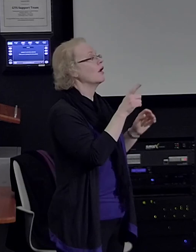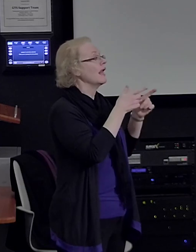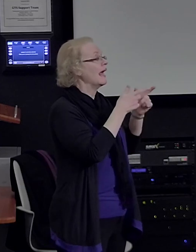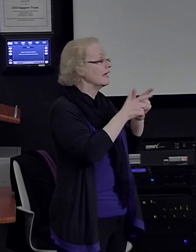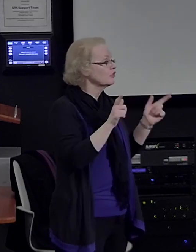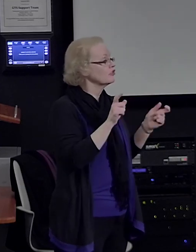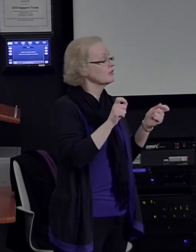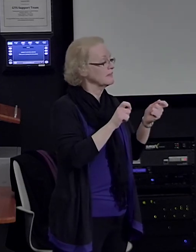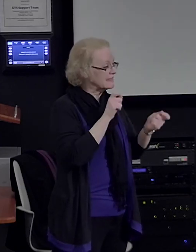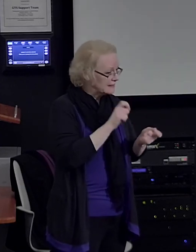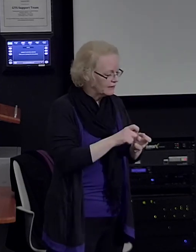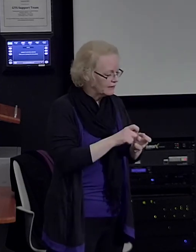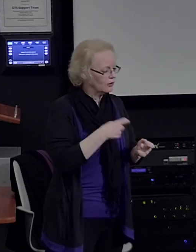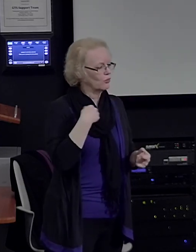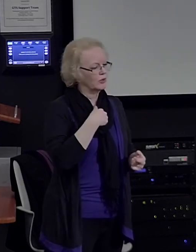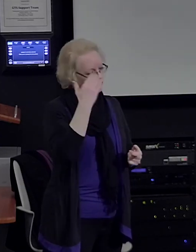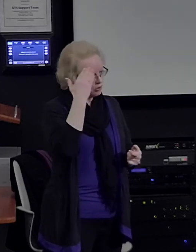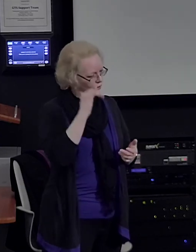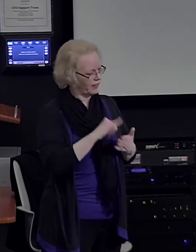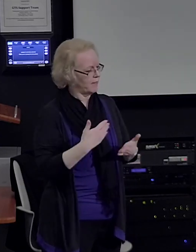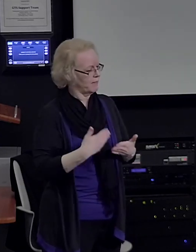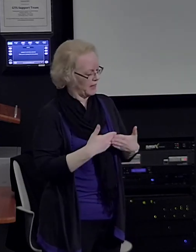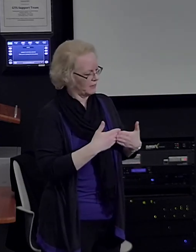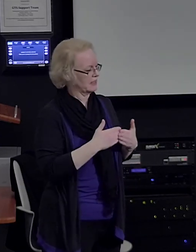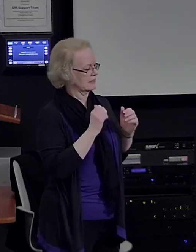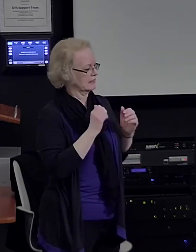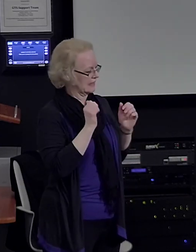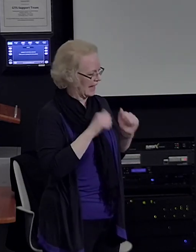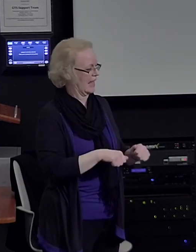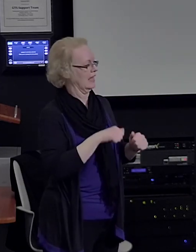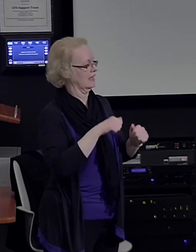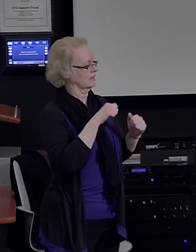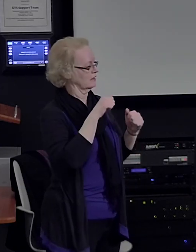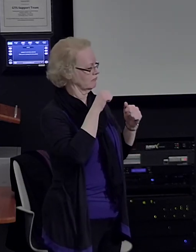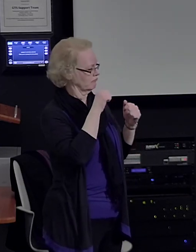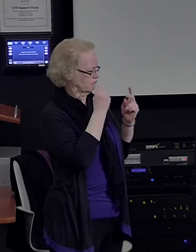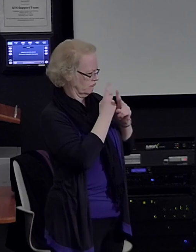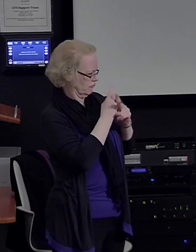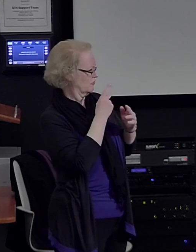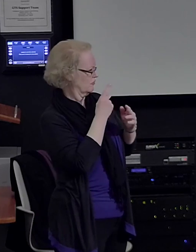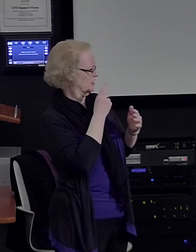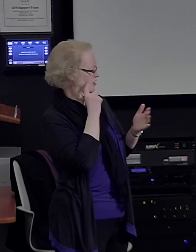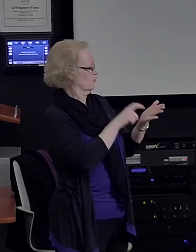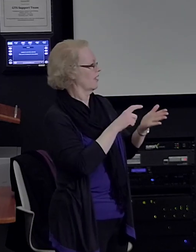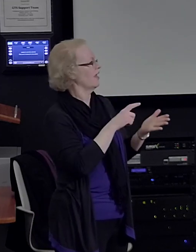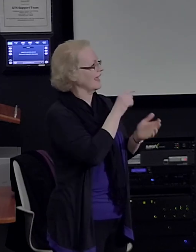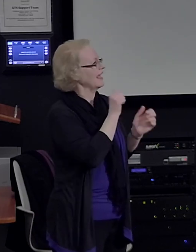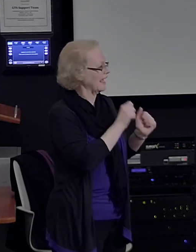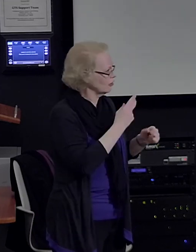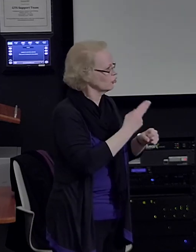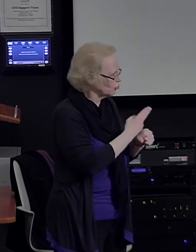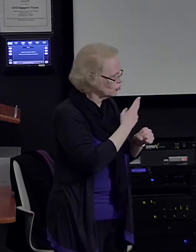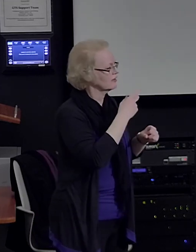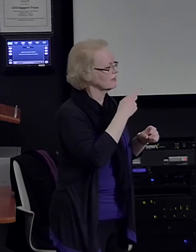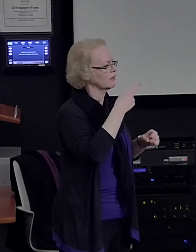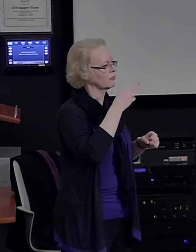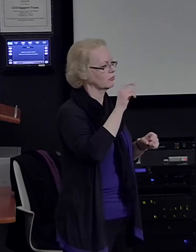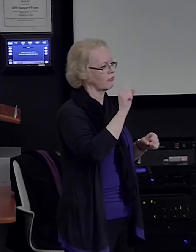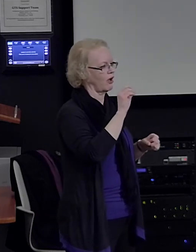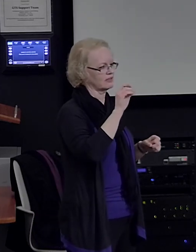we know that babies can discriminate these i mean they could they can use the prosody of the language language i mean this is work that